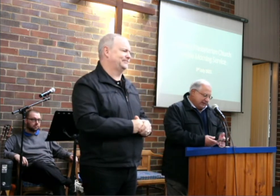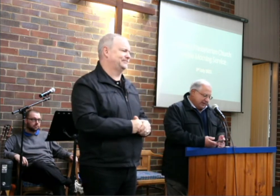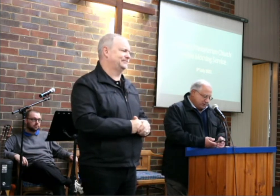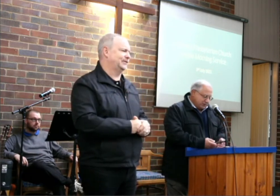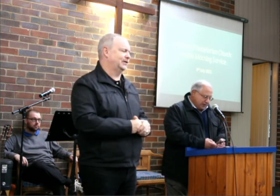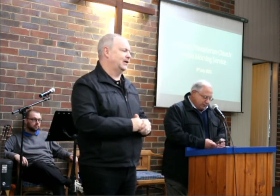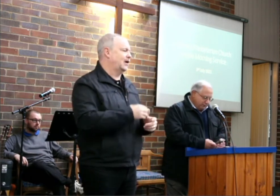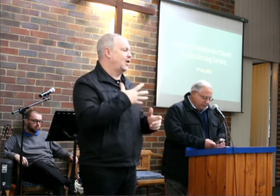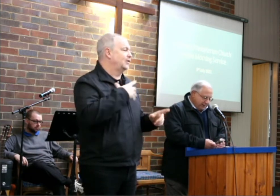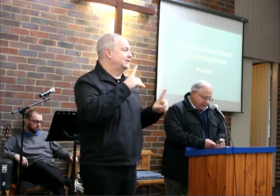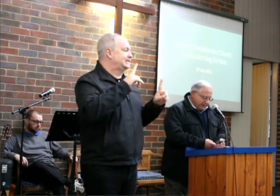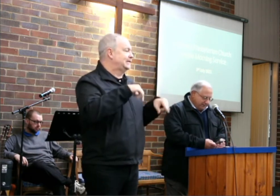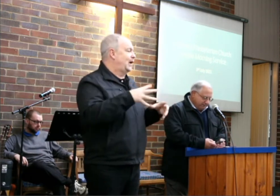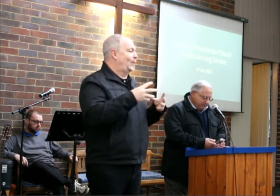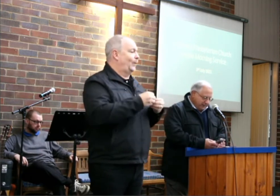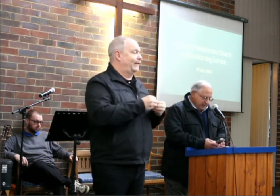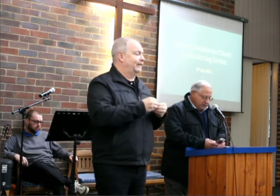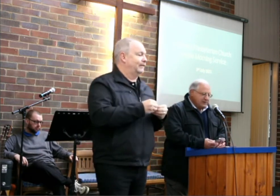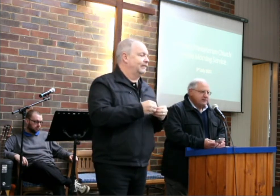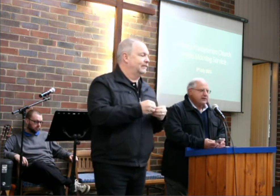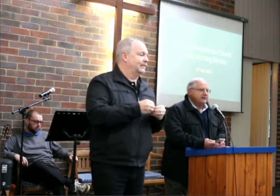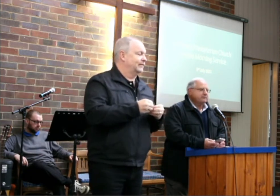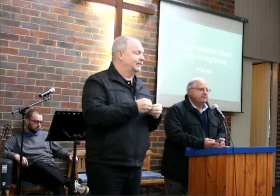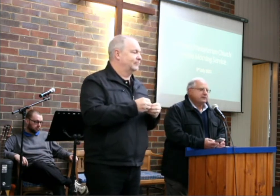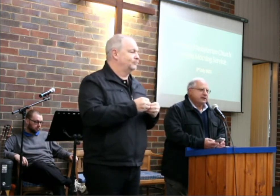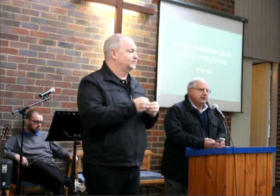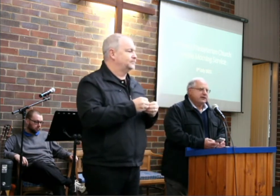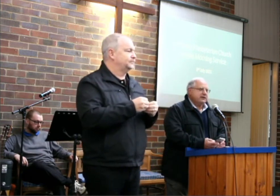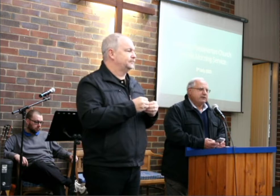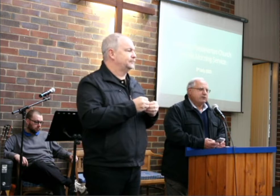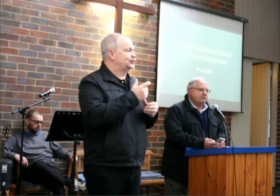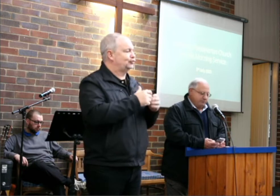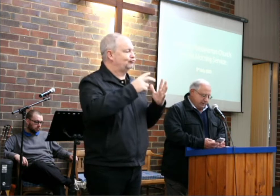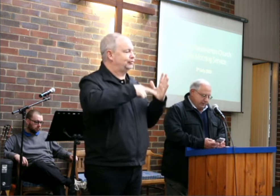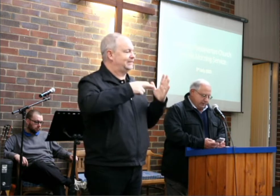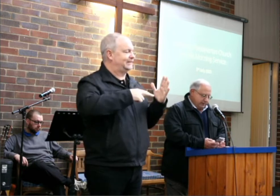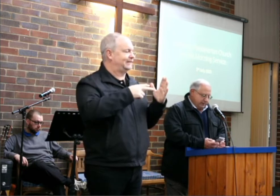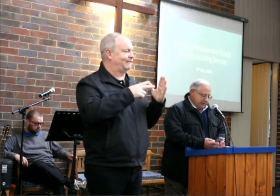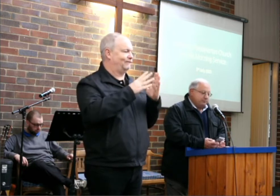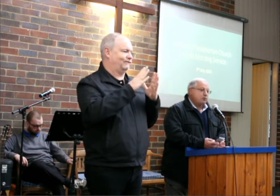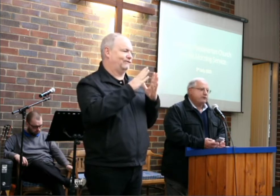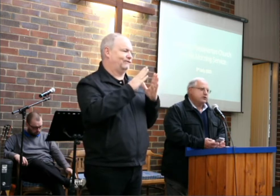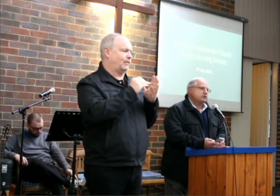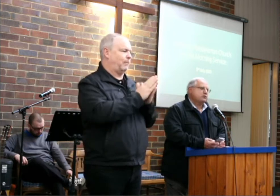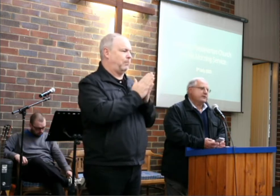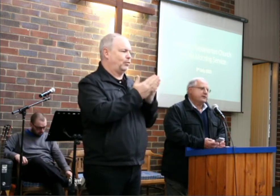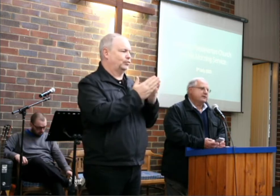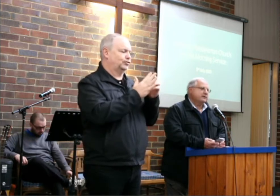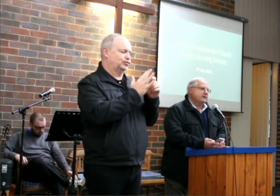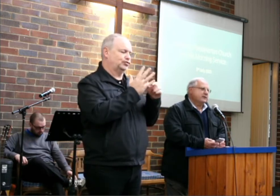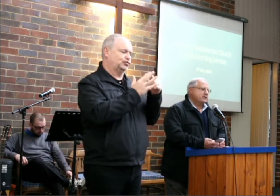I'd like to start off with just reading from the book of